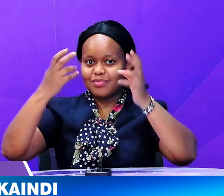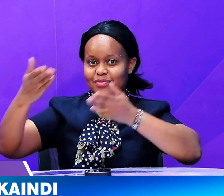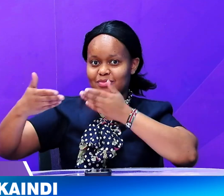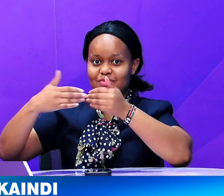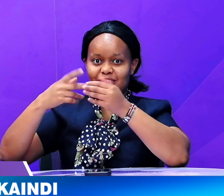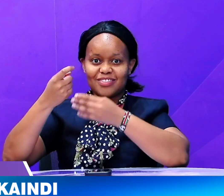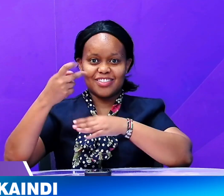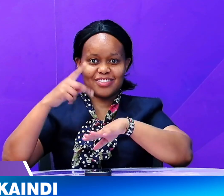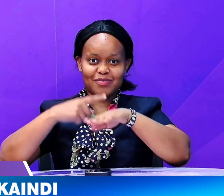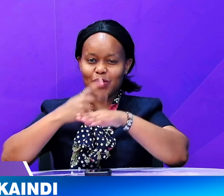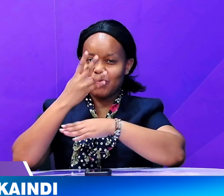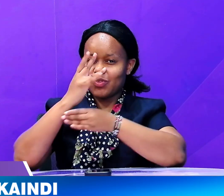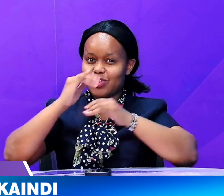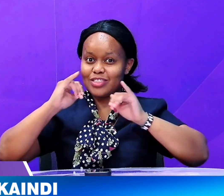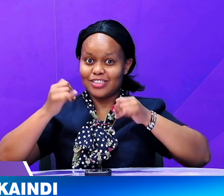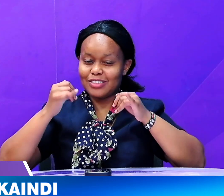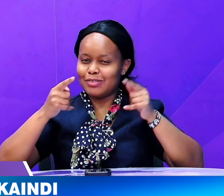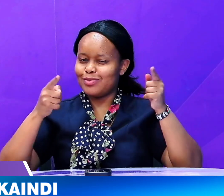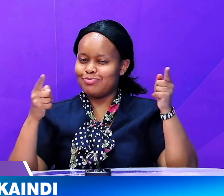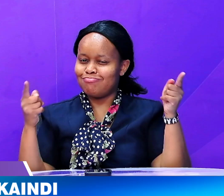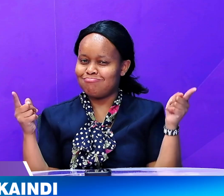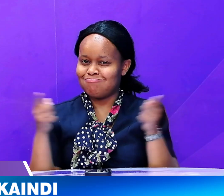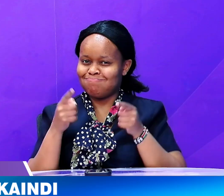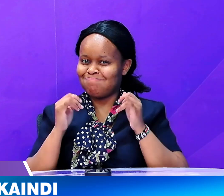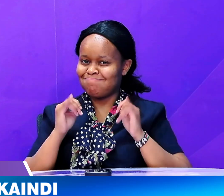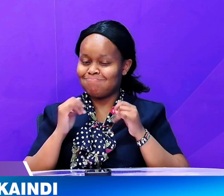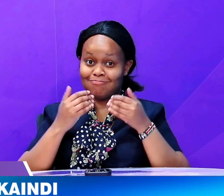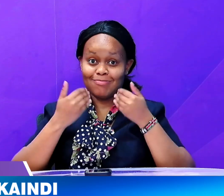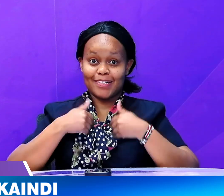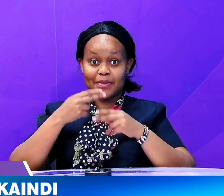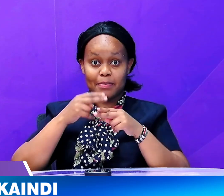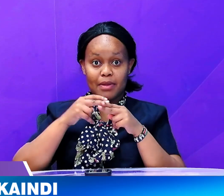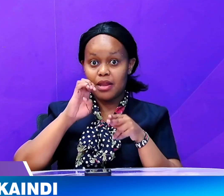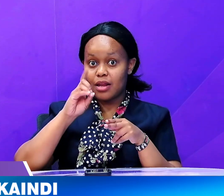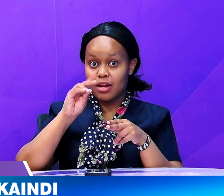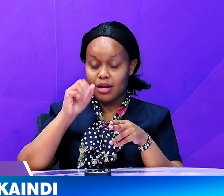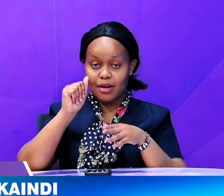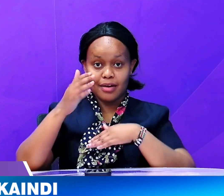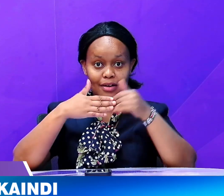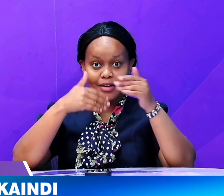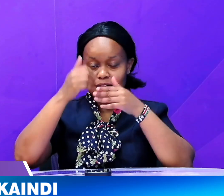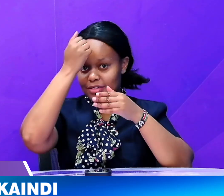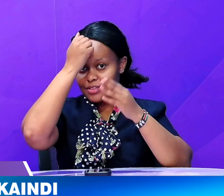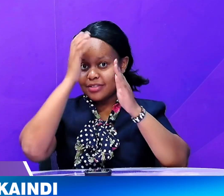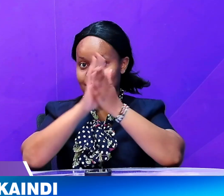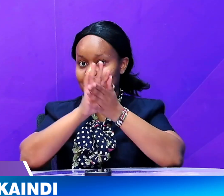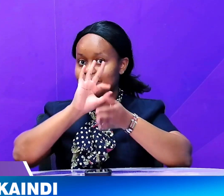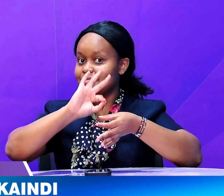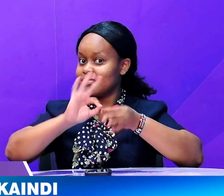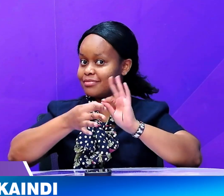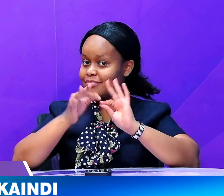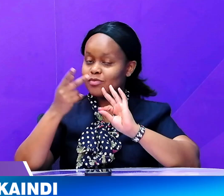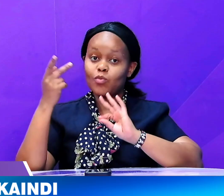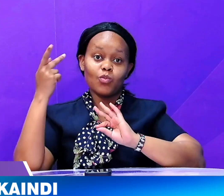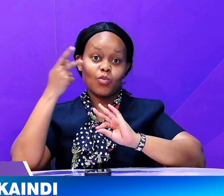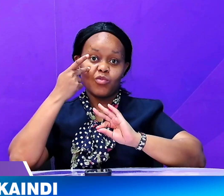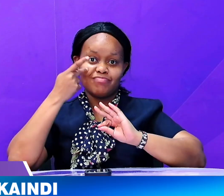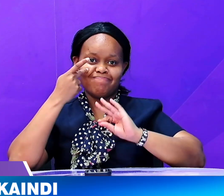And hello, my viewers. Welcome to Science TV at 4 p.m. Brief News. I am your host, Edna Kaindi, and my sign language